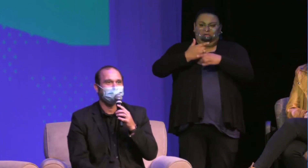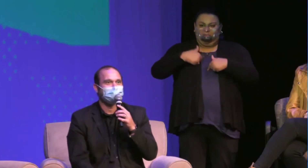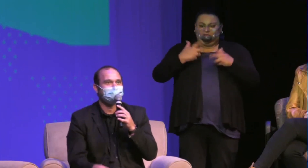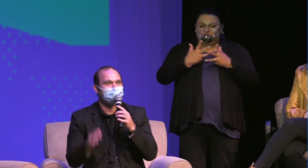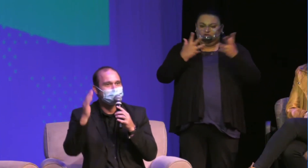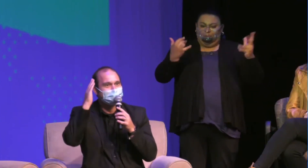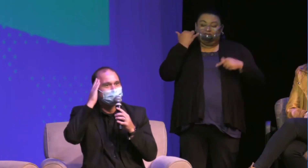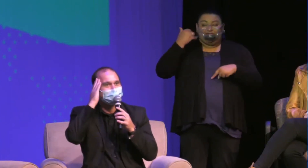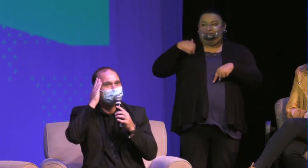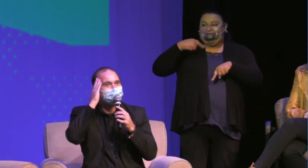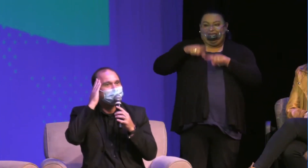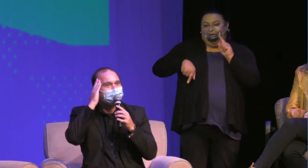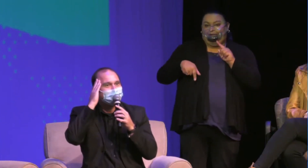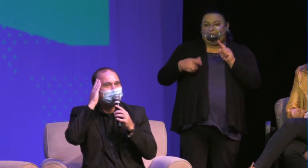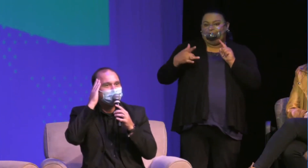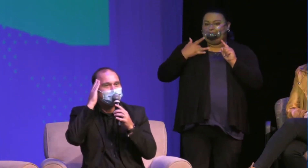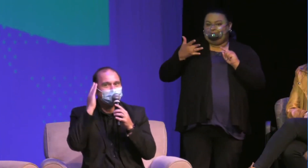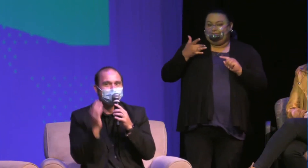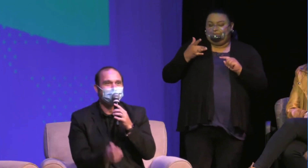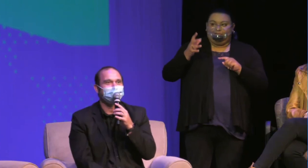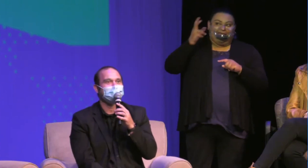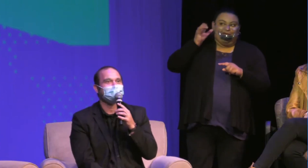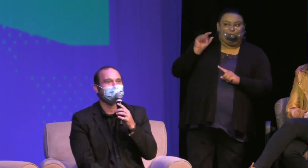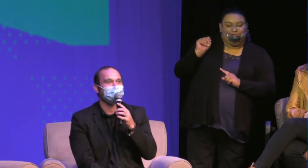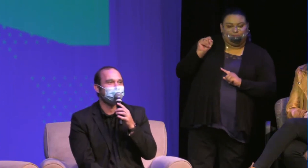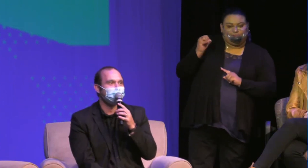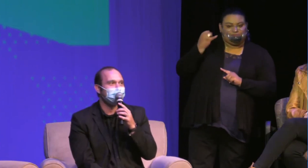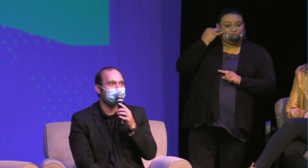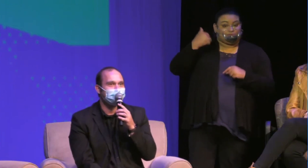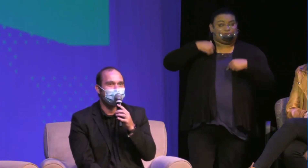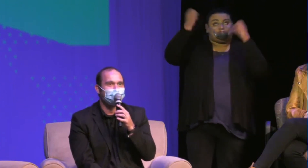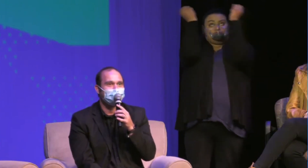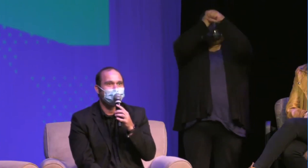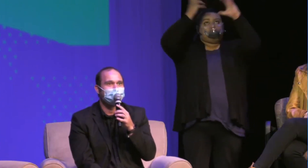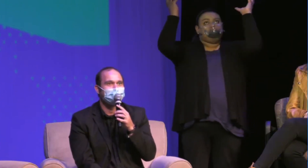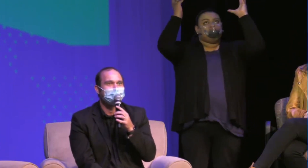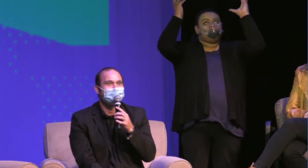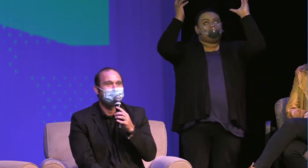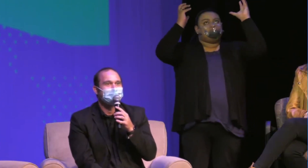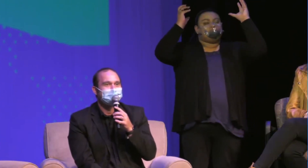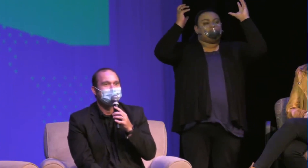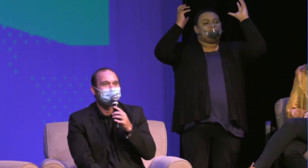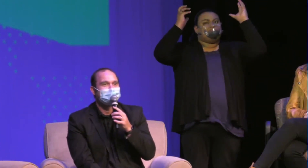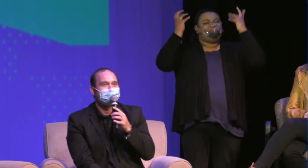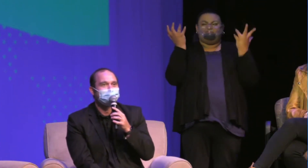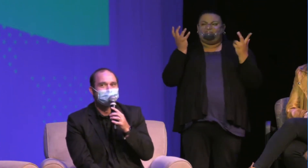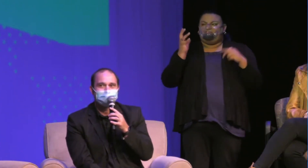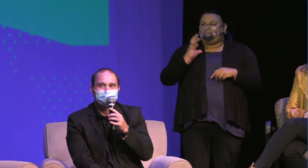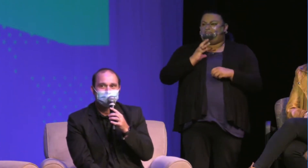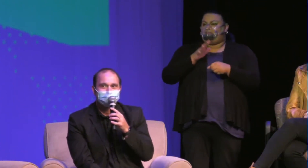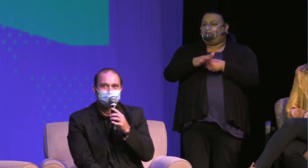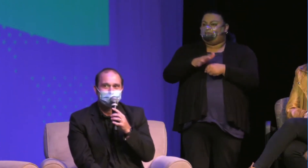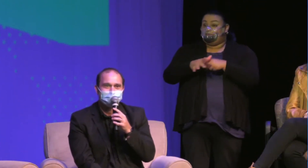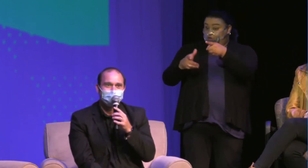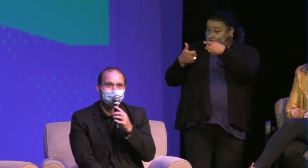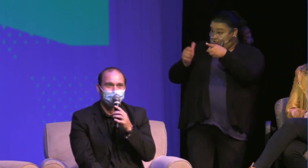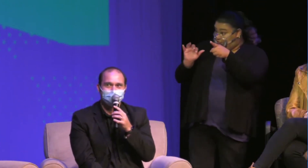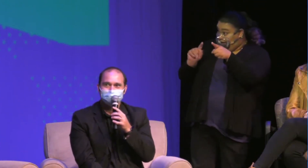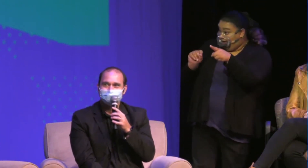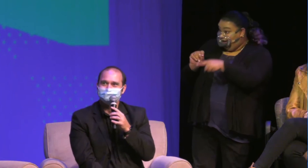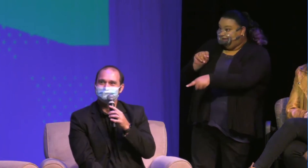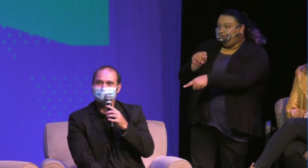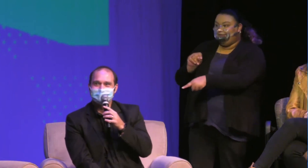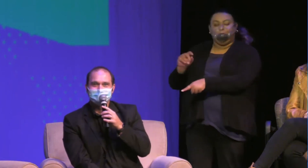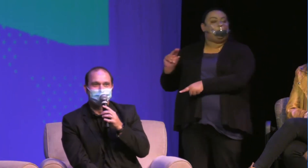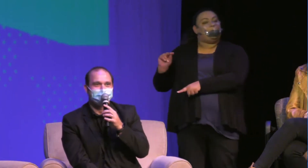coming out, as long as I had a good picture in my mind of what I was trying to communicate. Have you ever tried it?